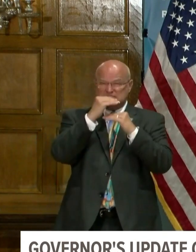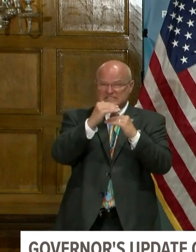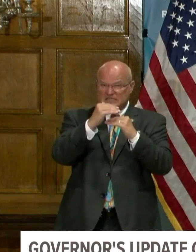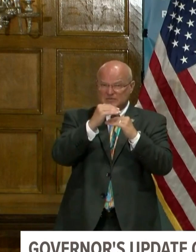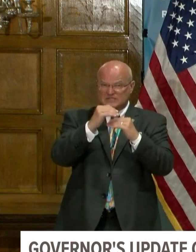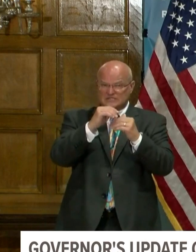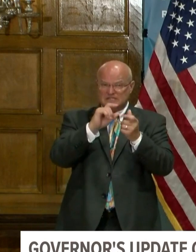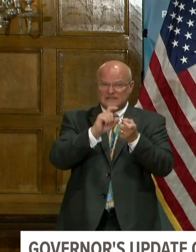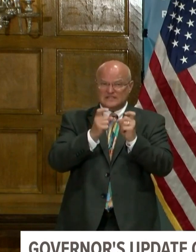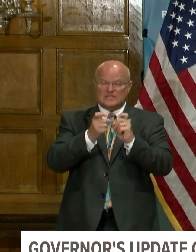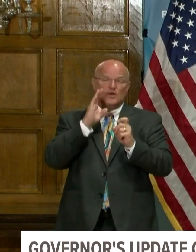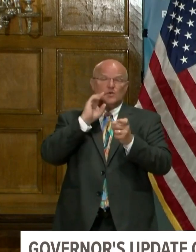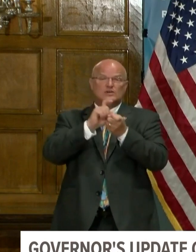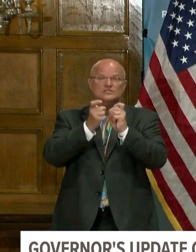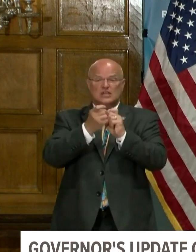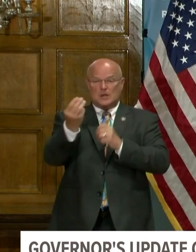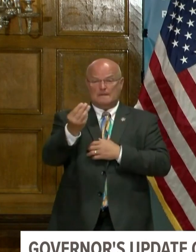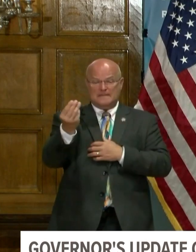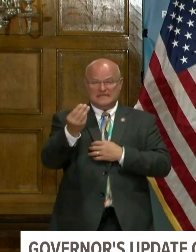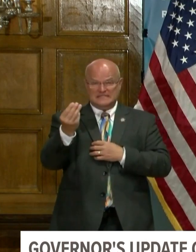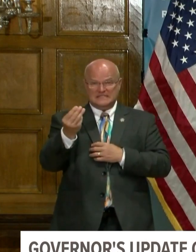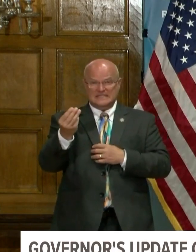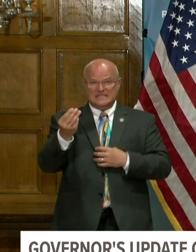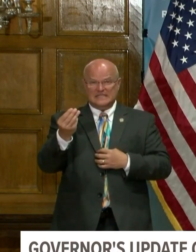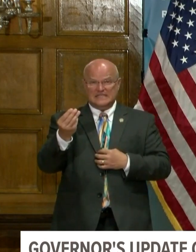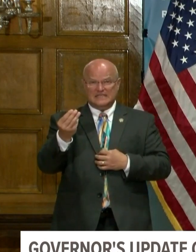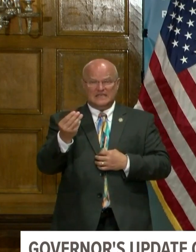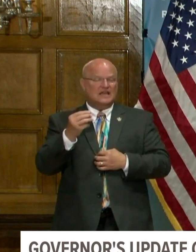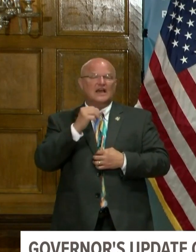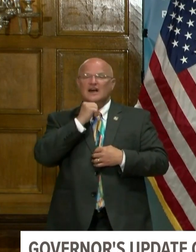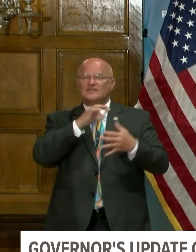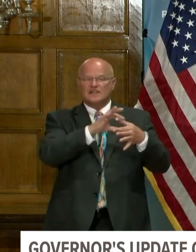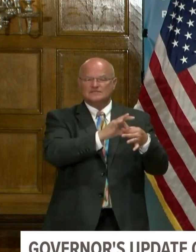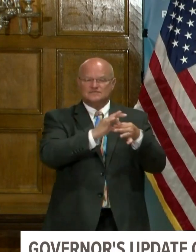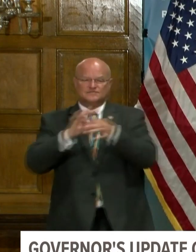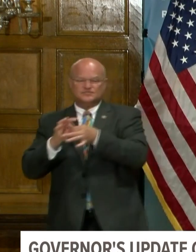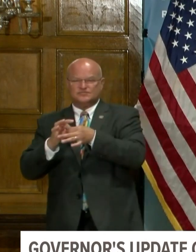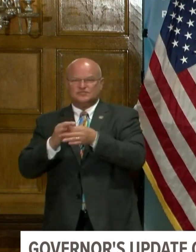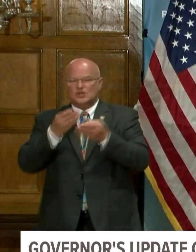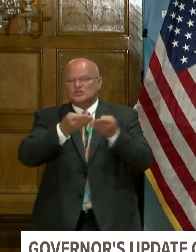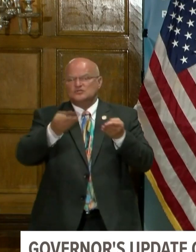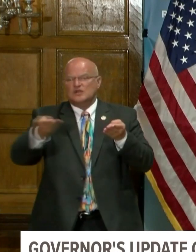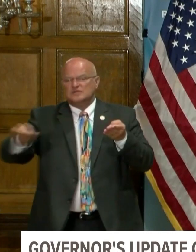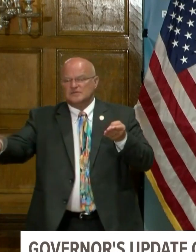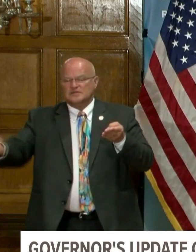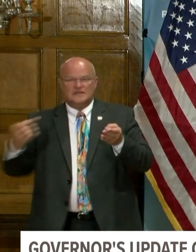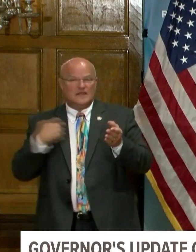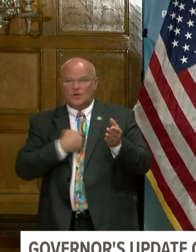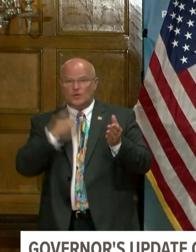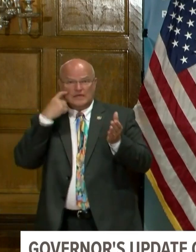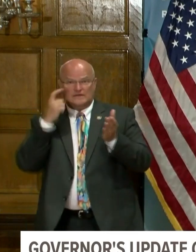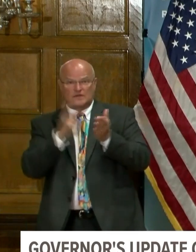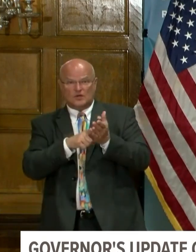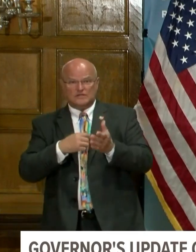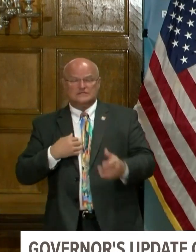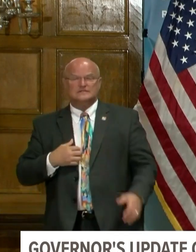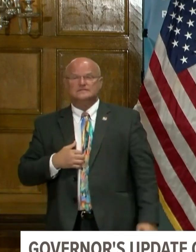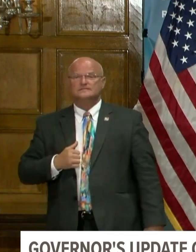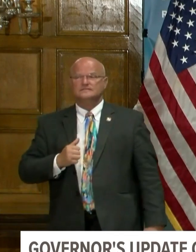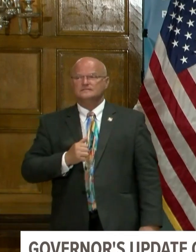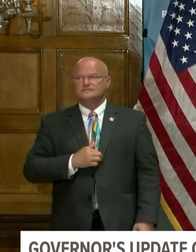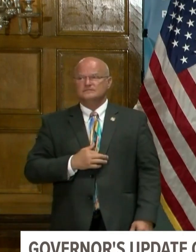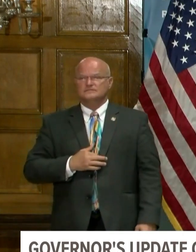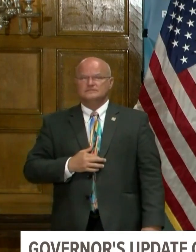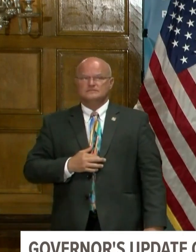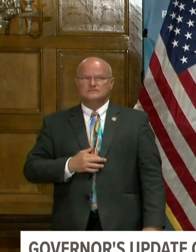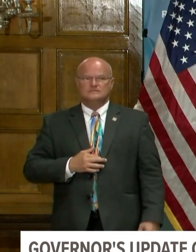changed, that will change on Monday, have not been associated with transmission that we've been able to detect. Did